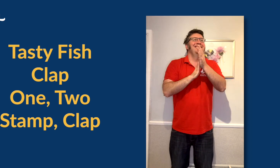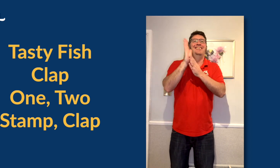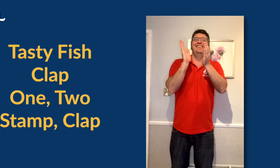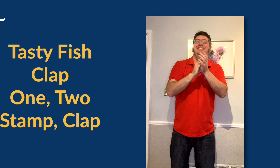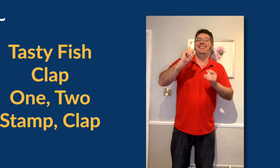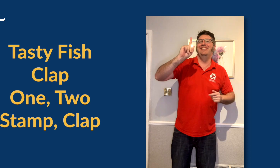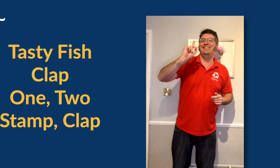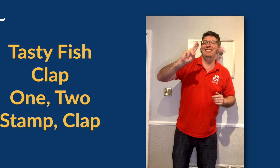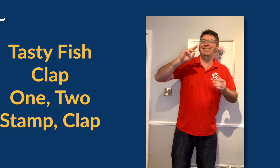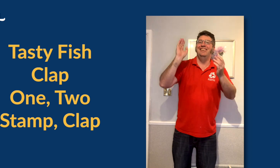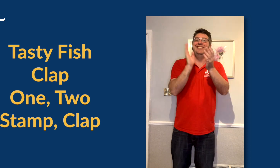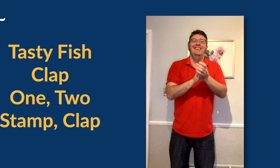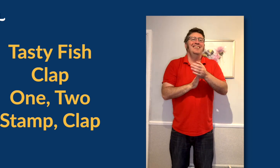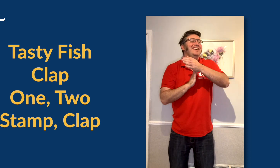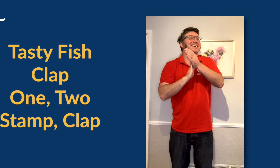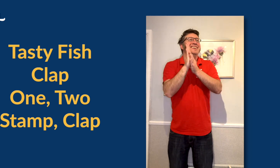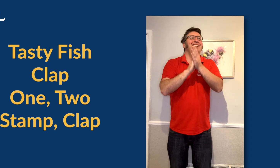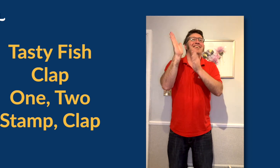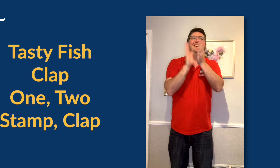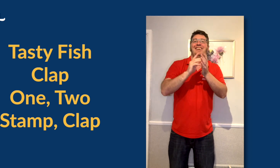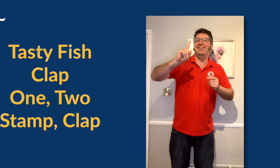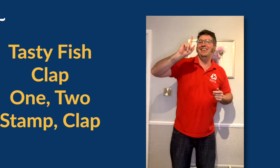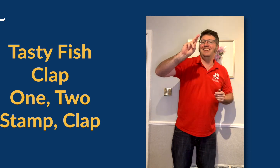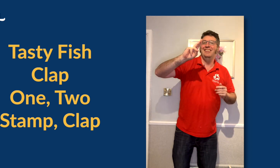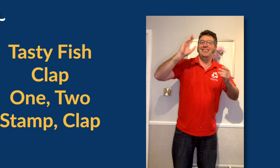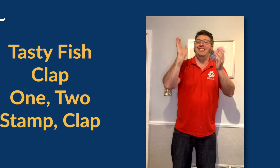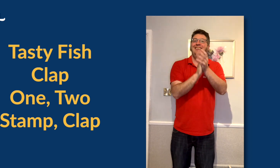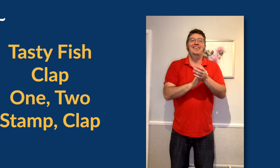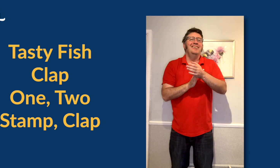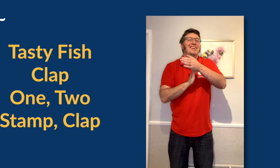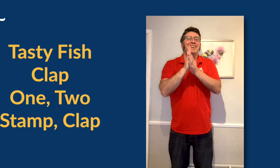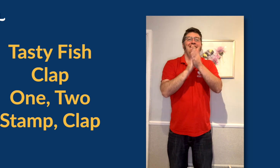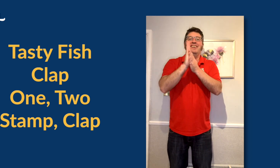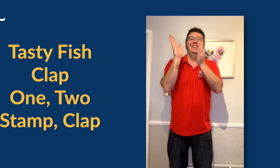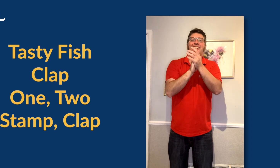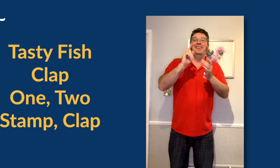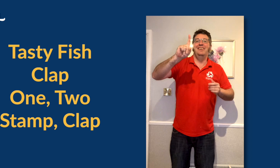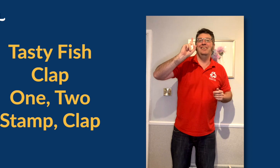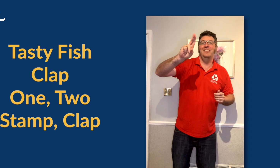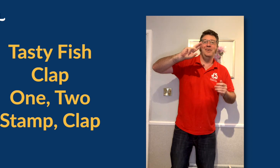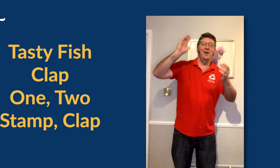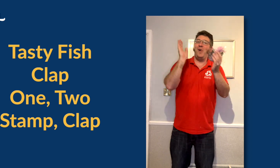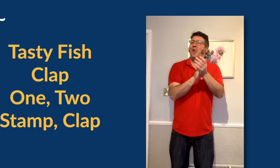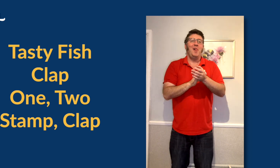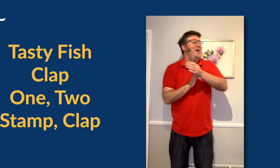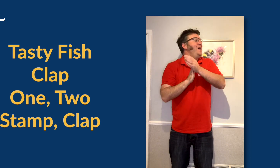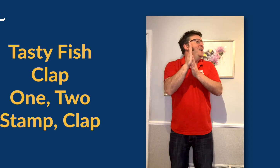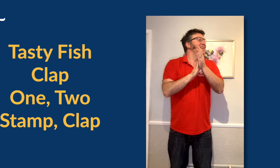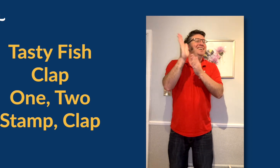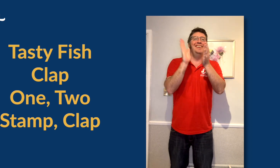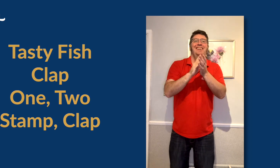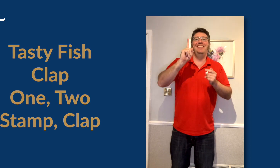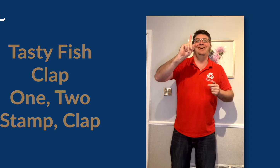me when I'm drunk. Remind me of what I've done. And I know it ain't pretty when